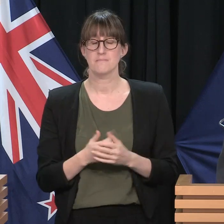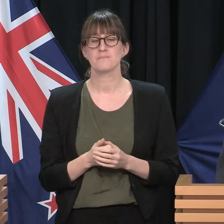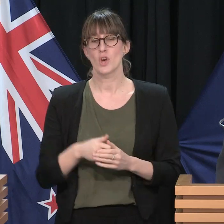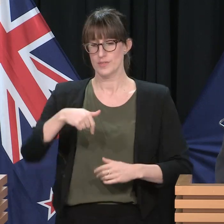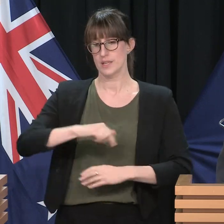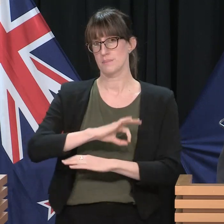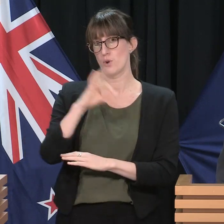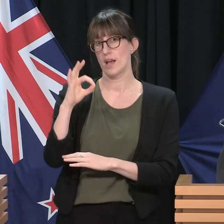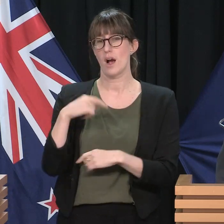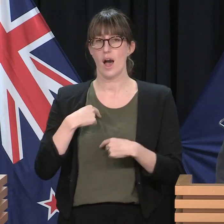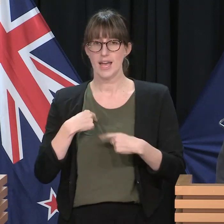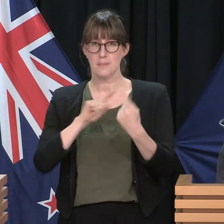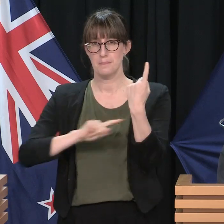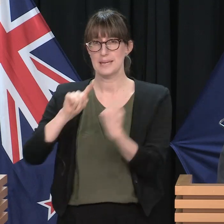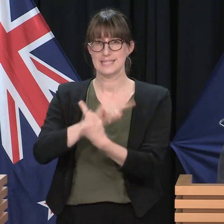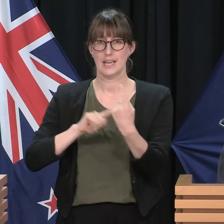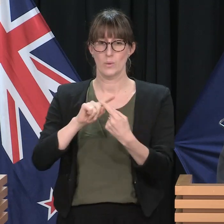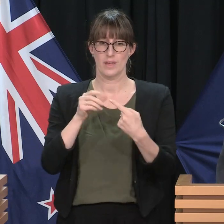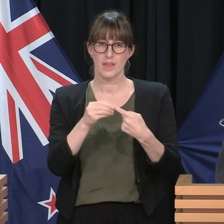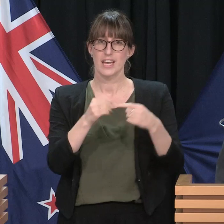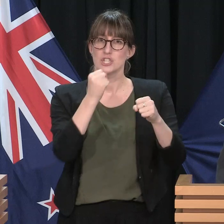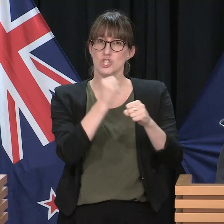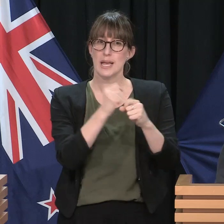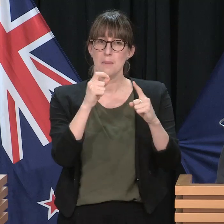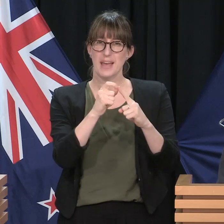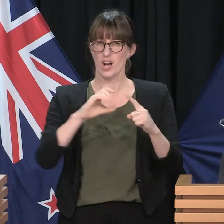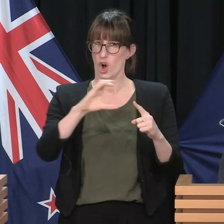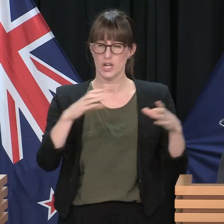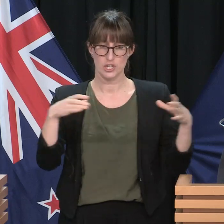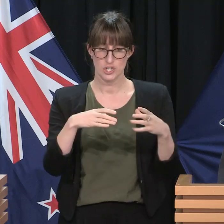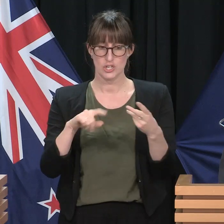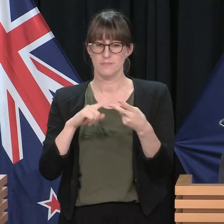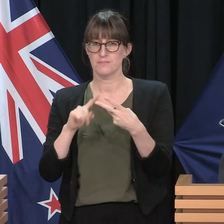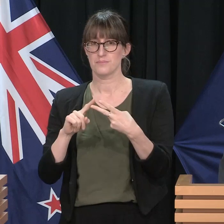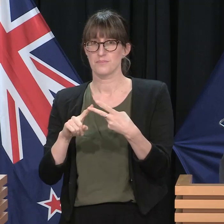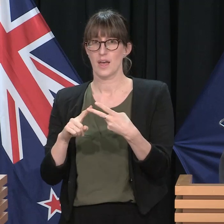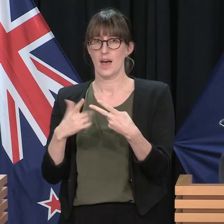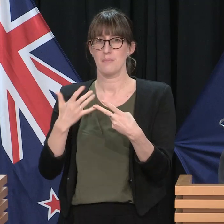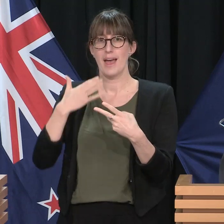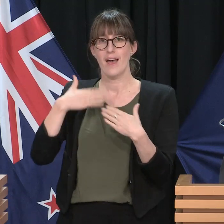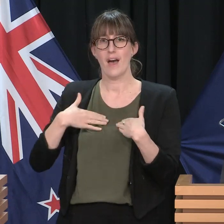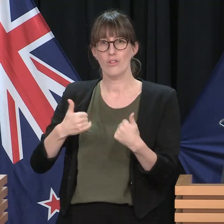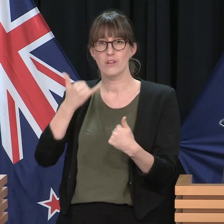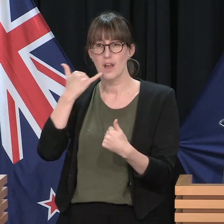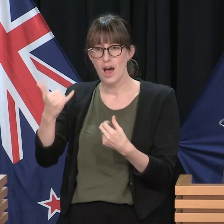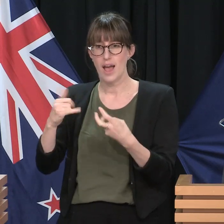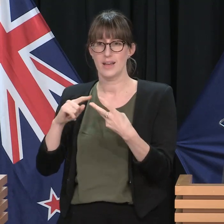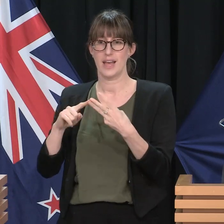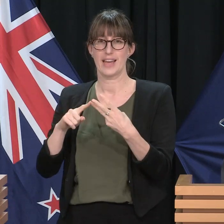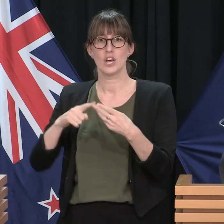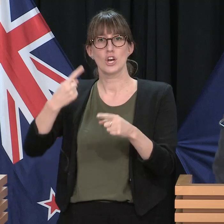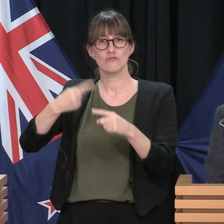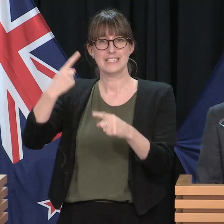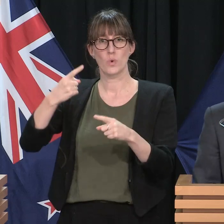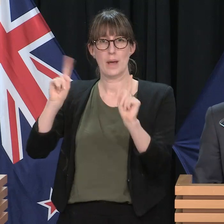General Practice, urgent care, emergency medicine, and the clinical leader from Healthline about increasing the amount